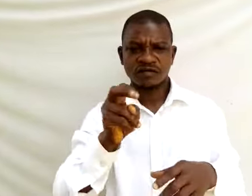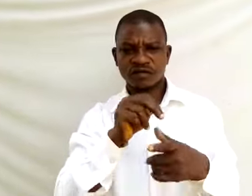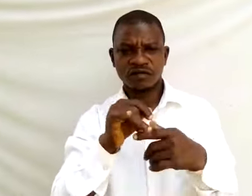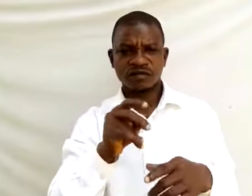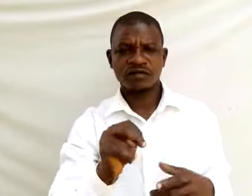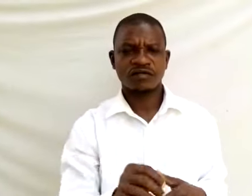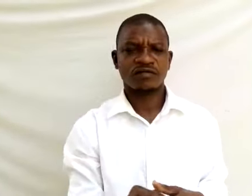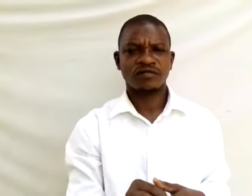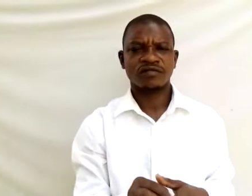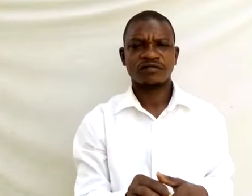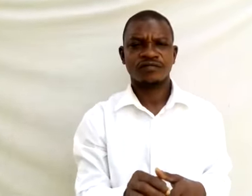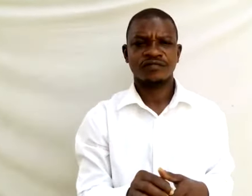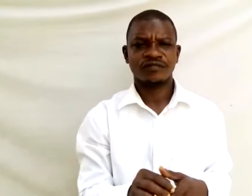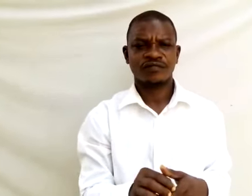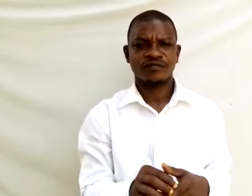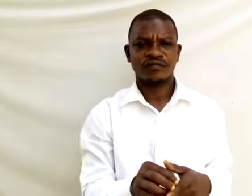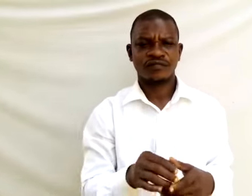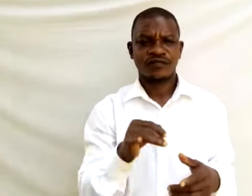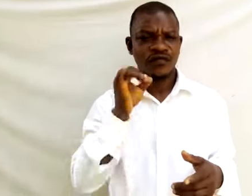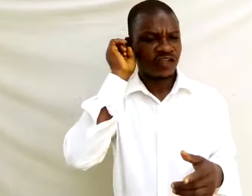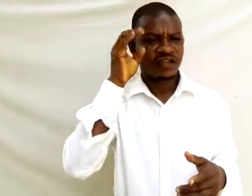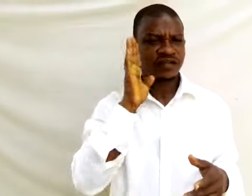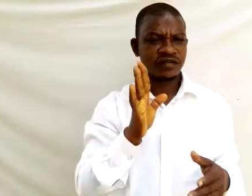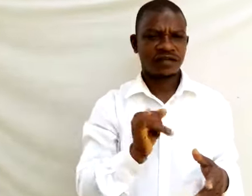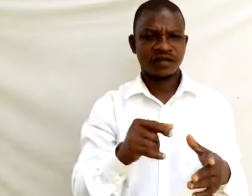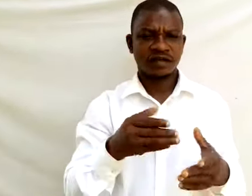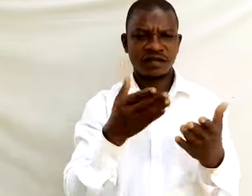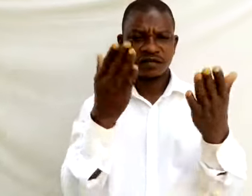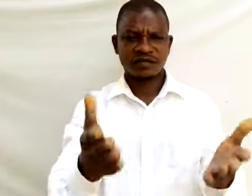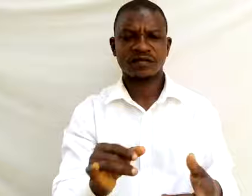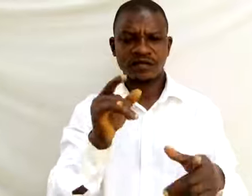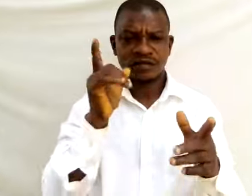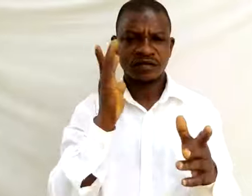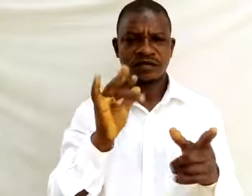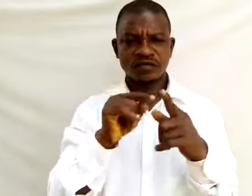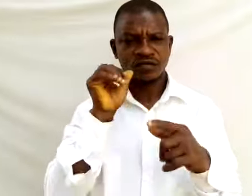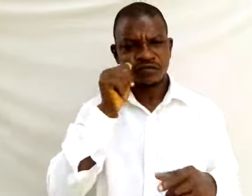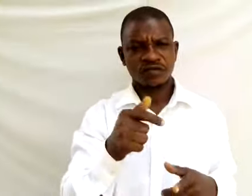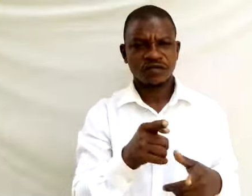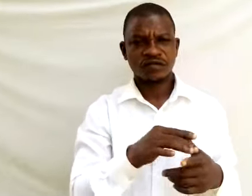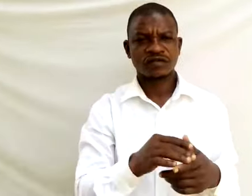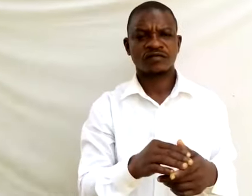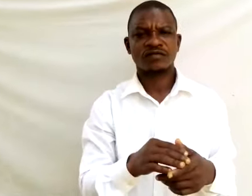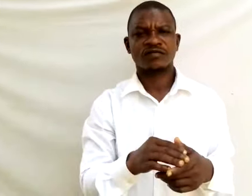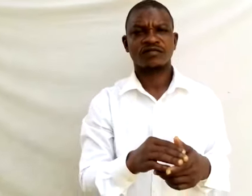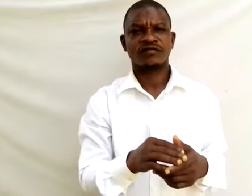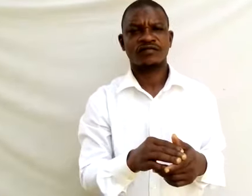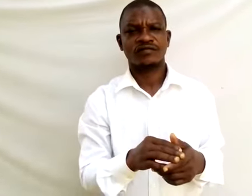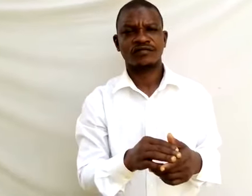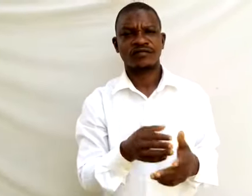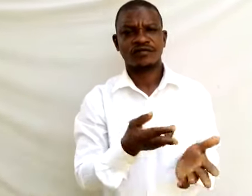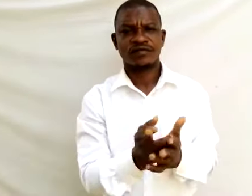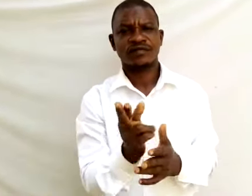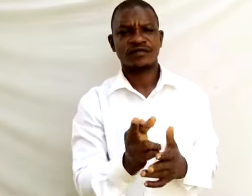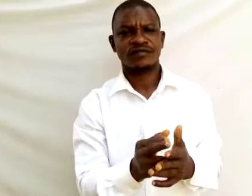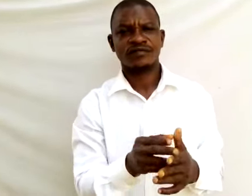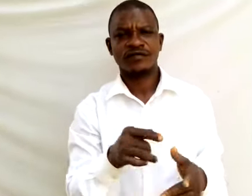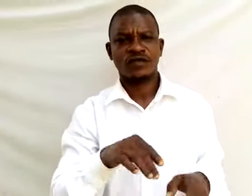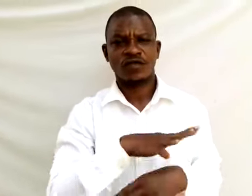in London. He shall attend the lecture tomorrow, right? He shall attend the lecture tomorrow, right? All these examples